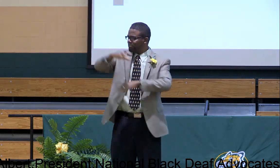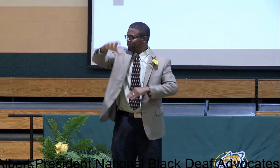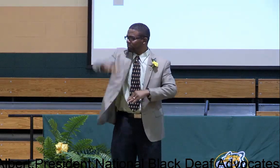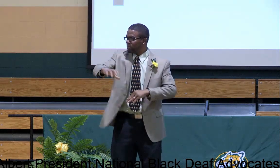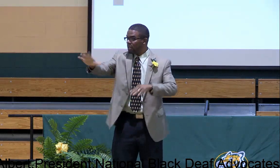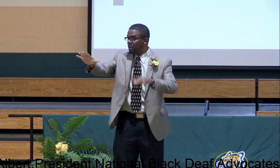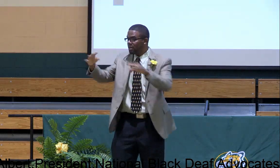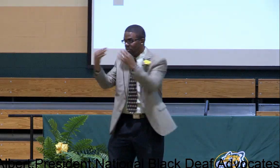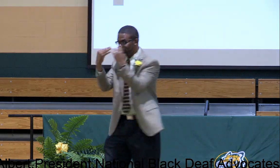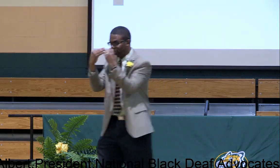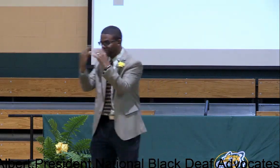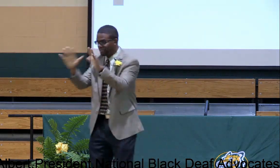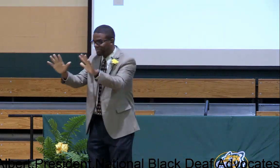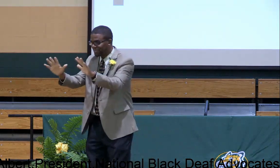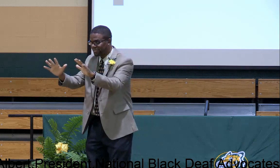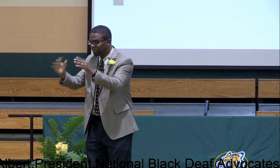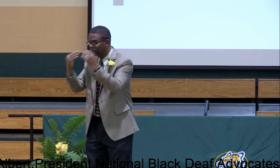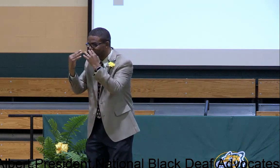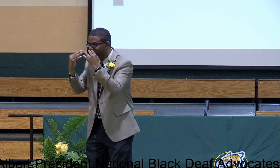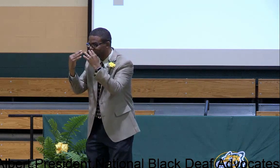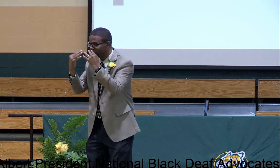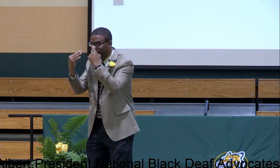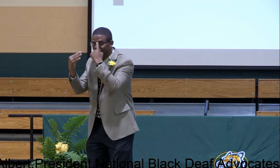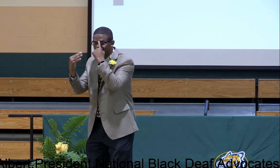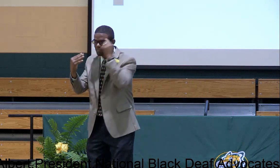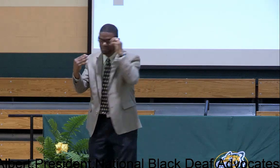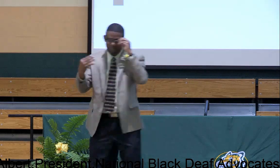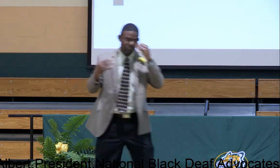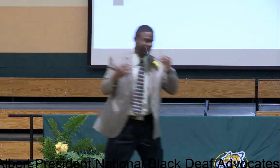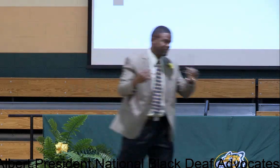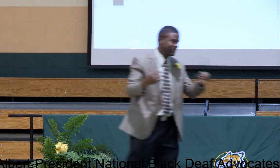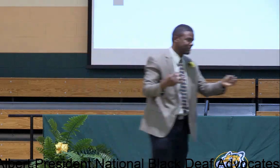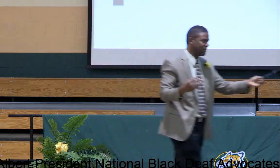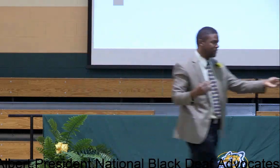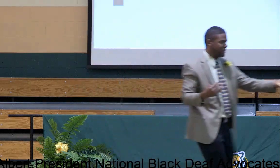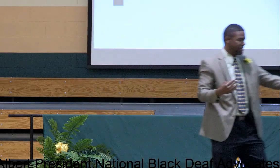So he walked in and they had a new nice table for him there. Now, pay attention to this.